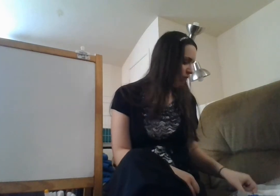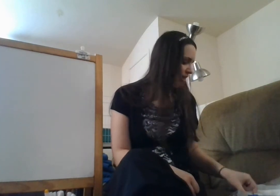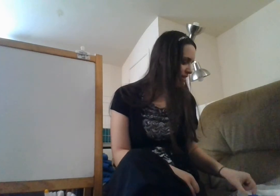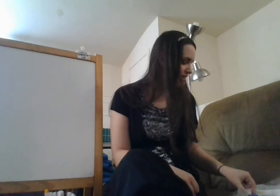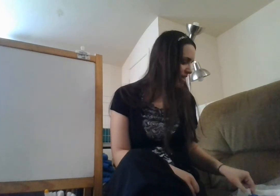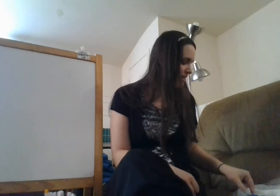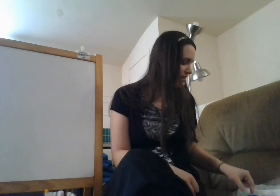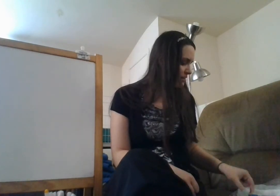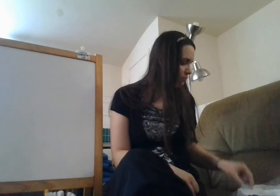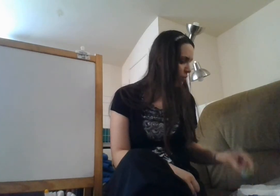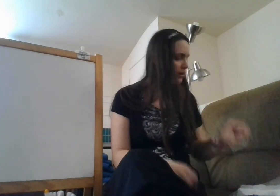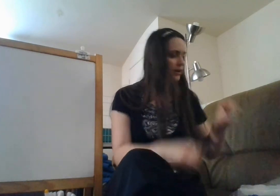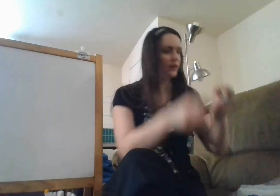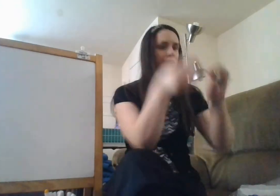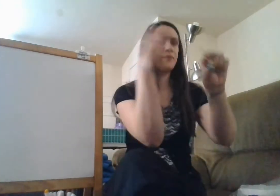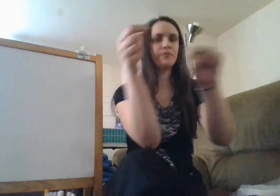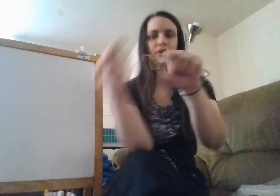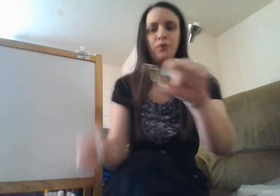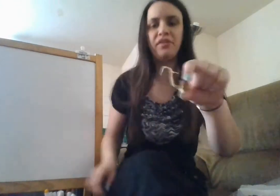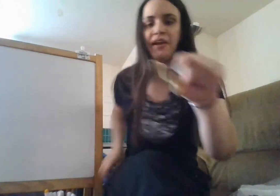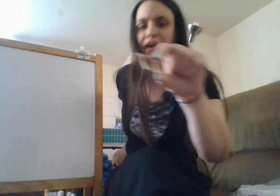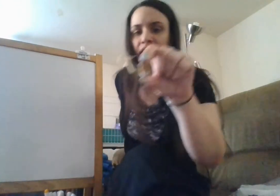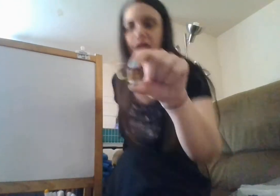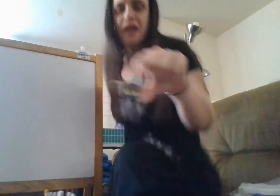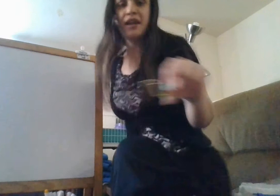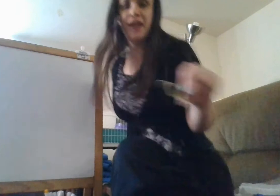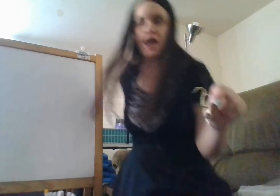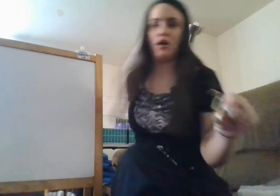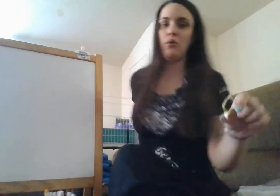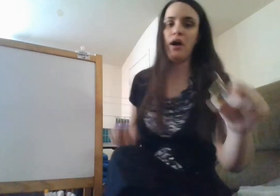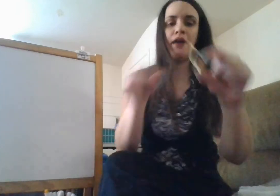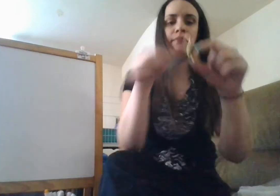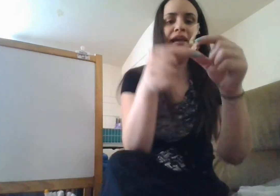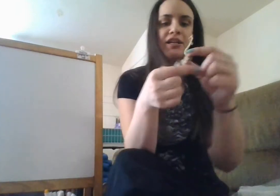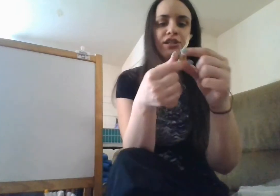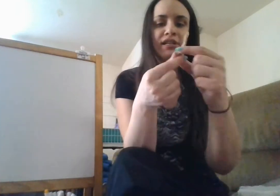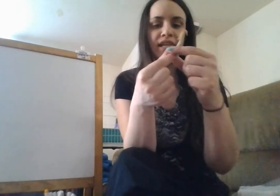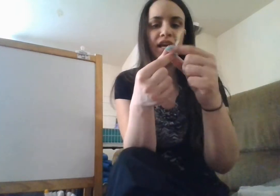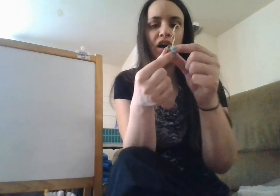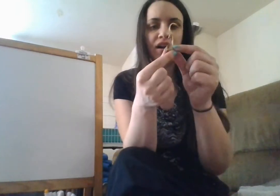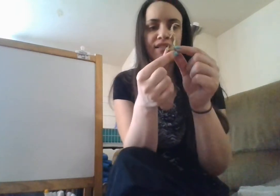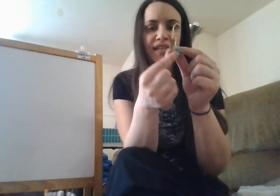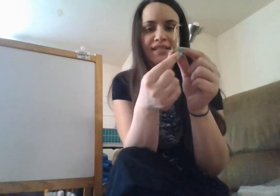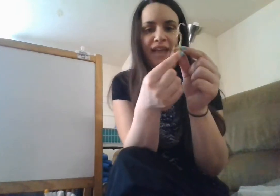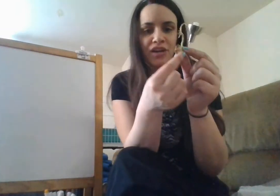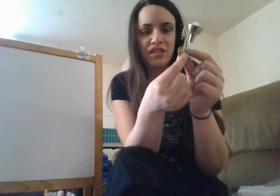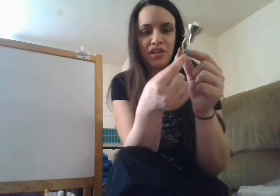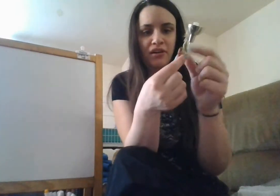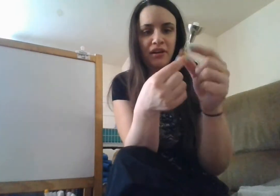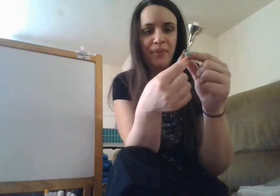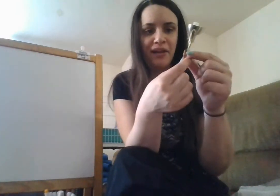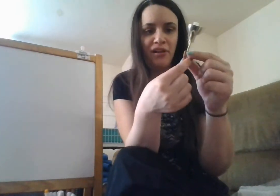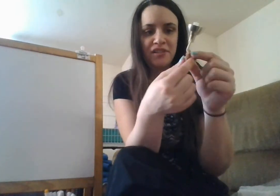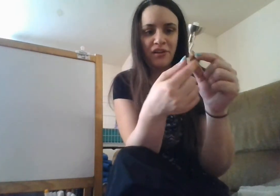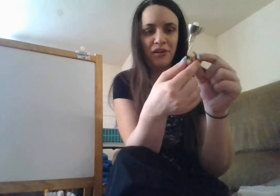can see some more growth here. Now, again, as you can see, our seed is actually starting to peel off. It's starting to